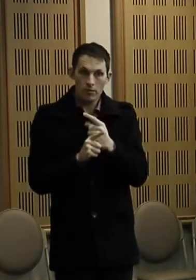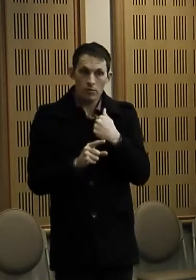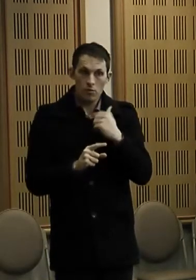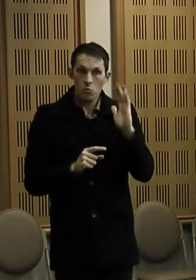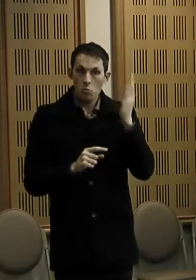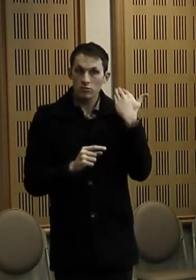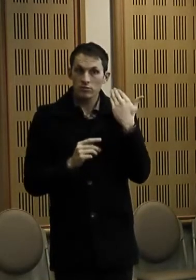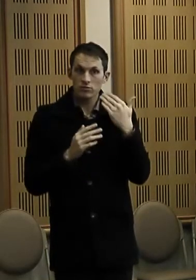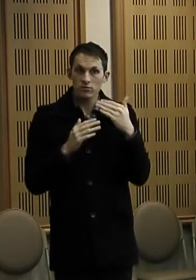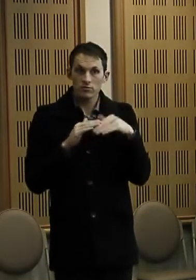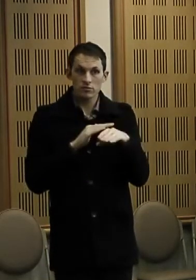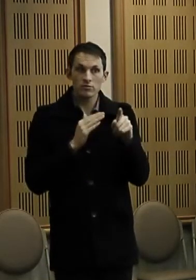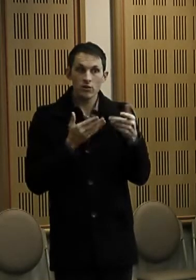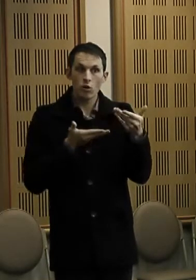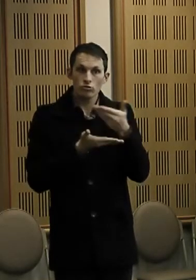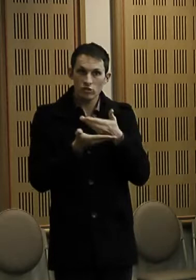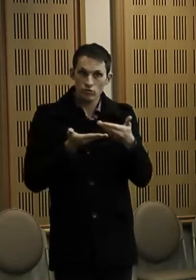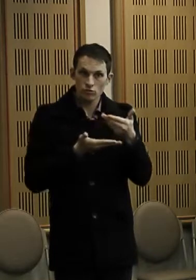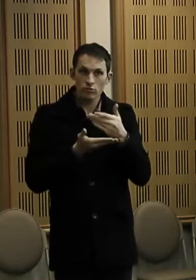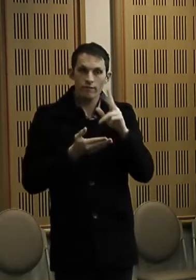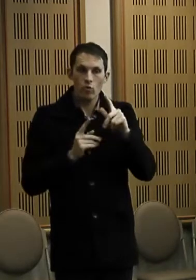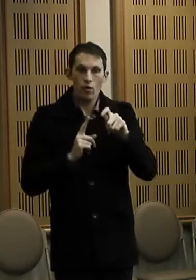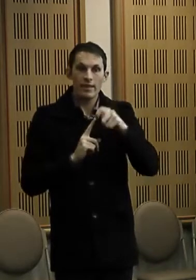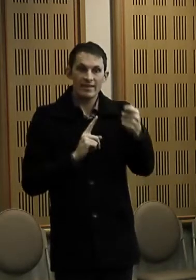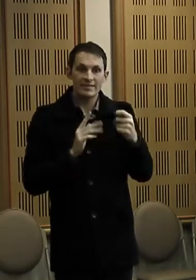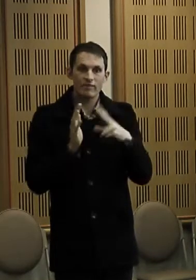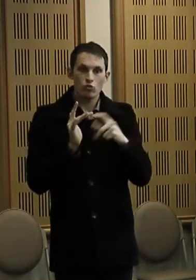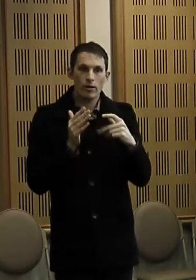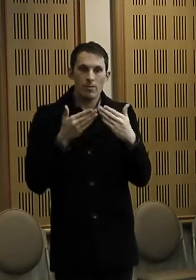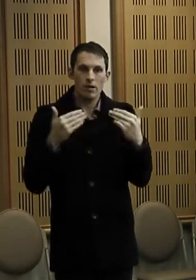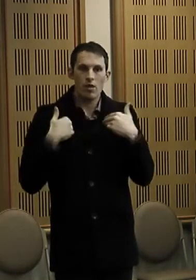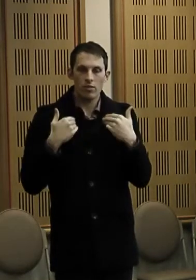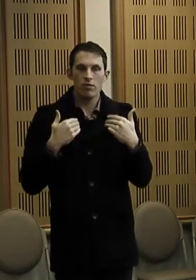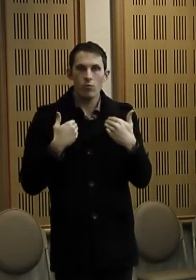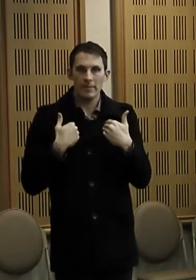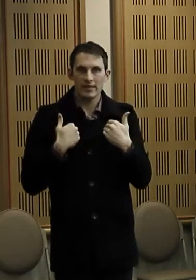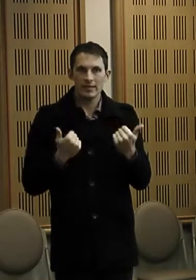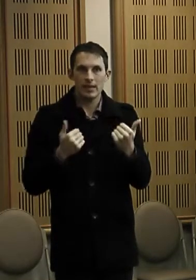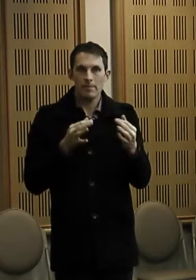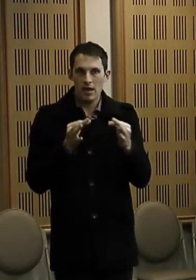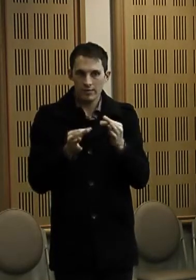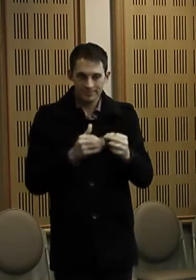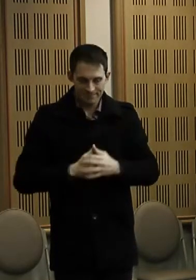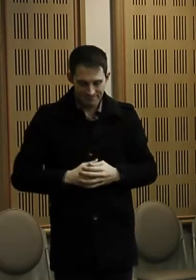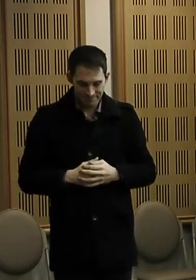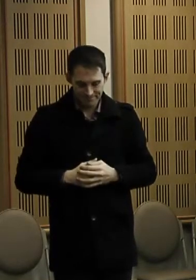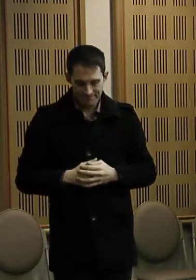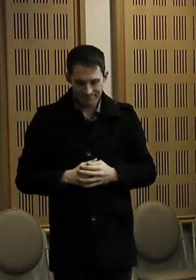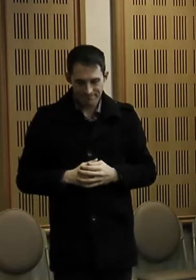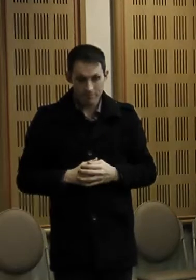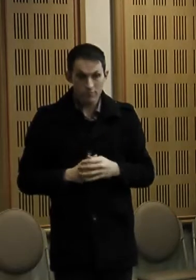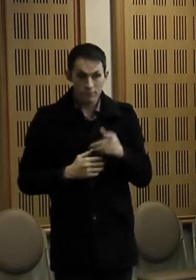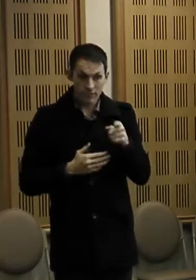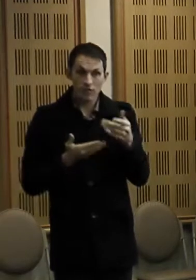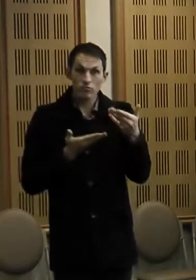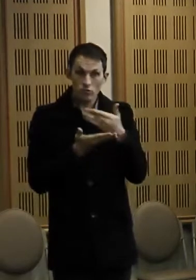the consultation for the next Victorian Public Health and Wellbeing Plan, and they had